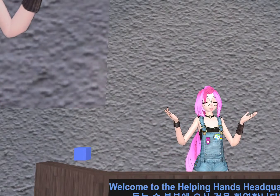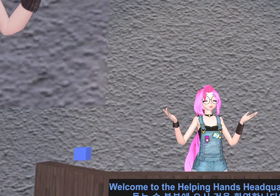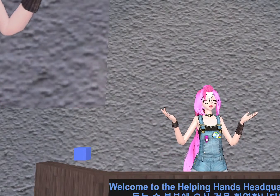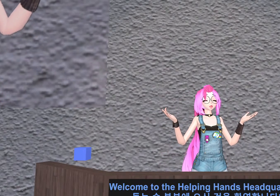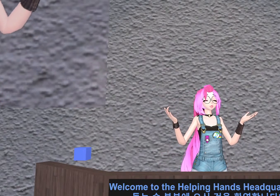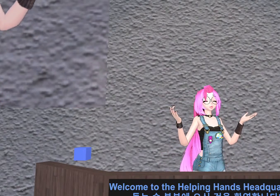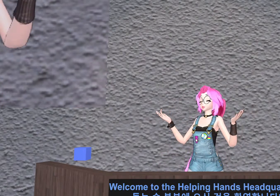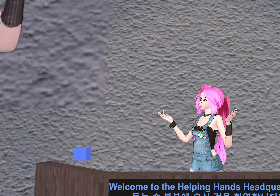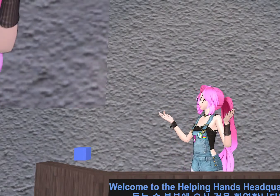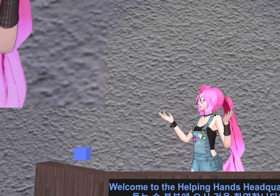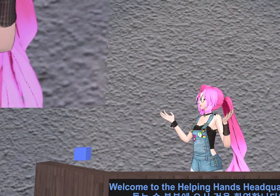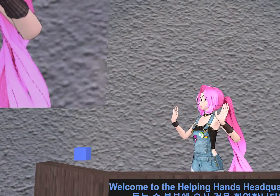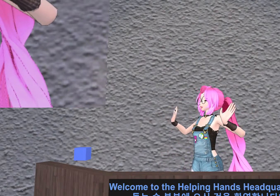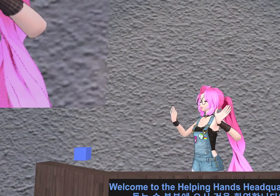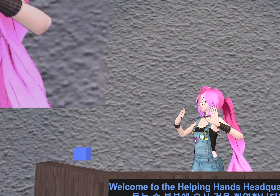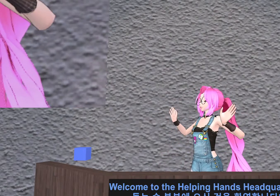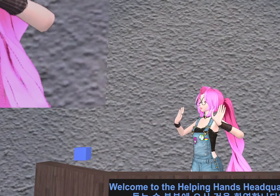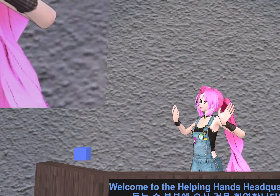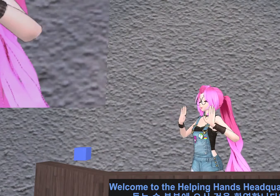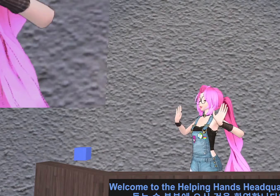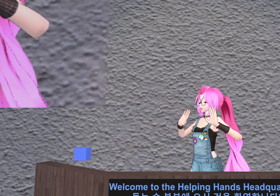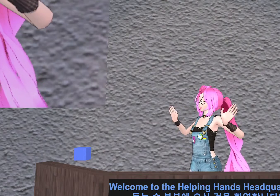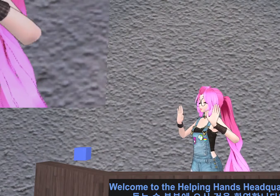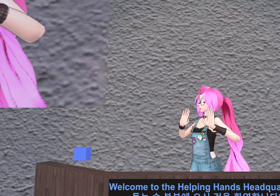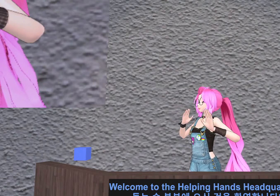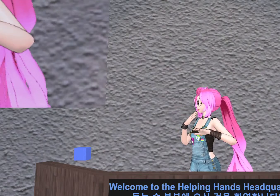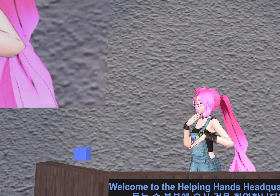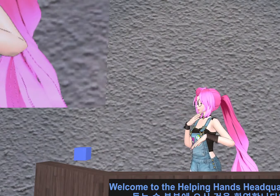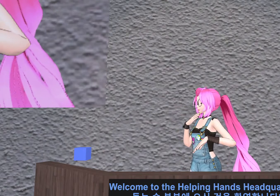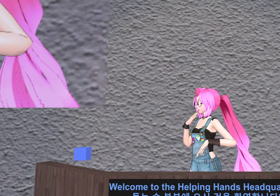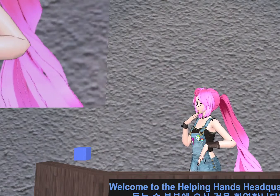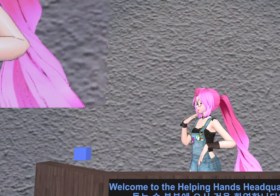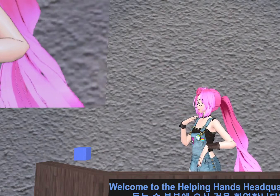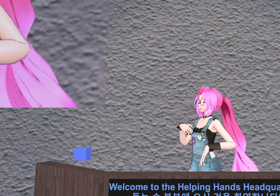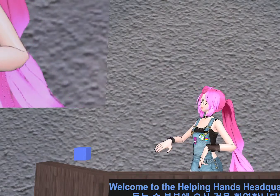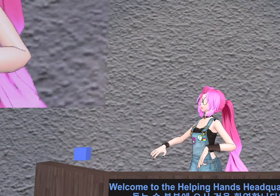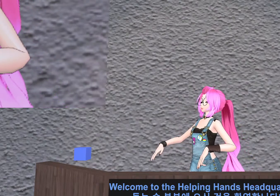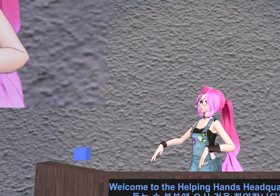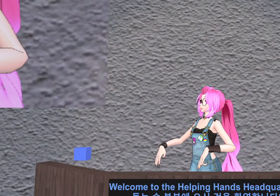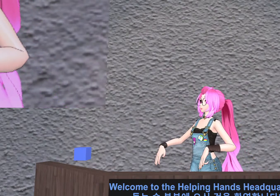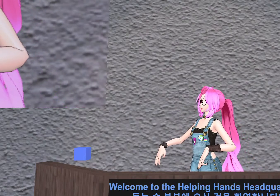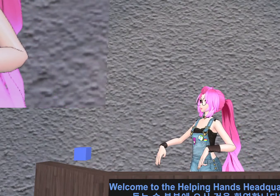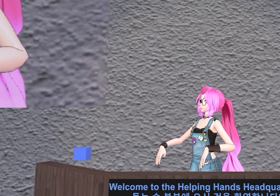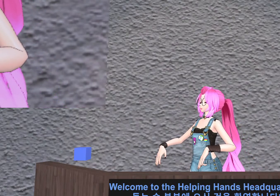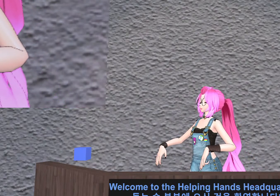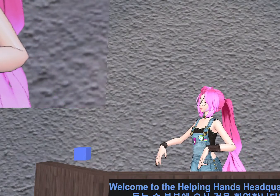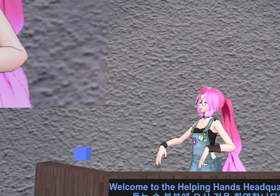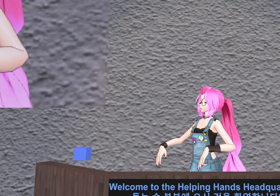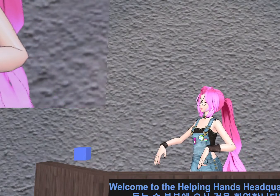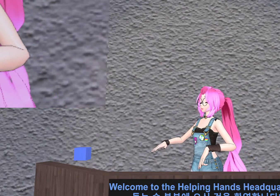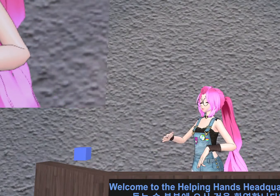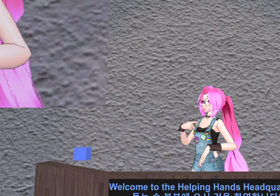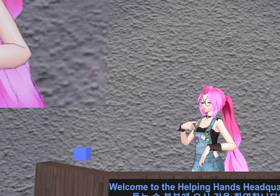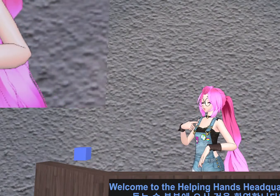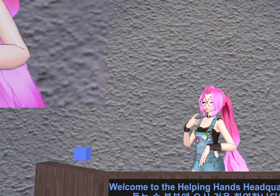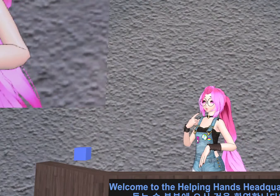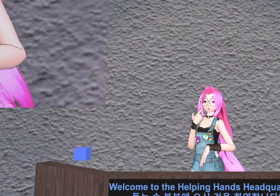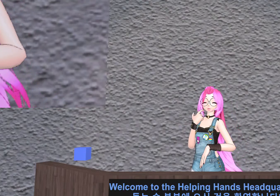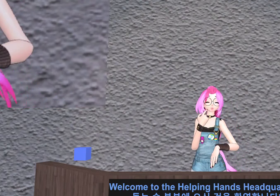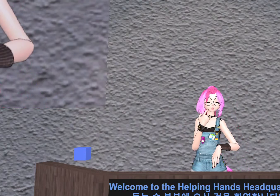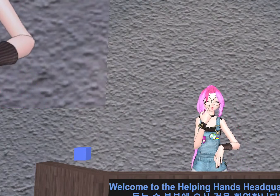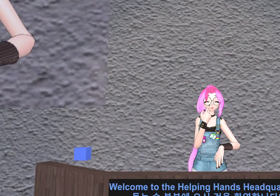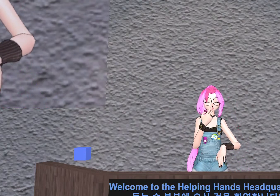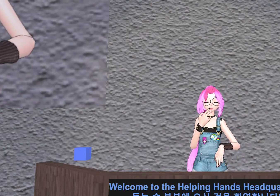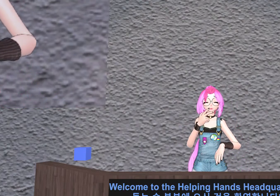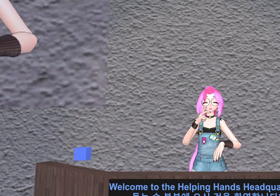All right. Any other I have a questions question. before I wrap up? Yes. What's up? So I've been looking at Signing Savvy a